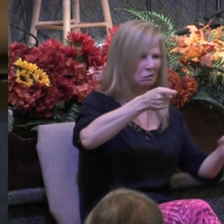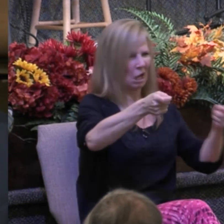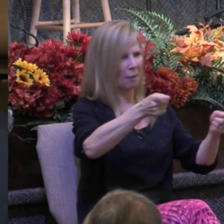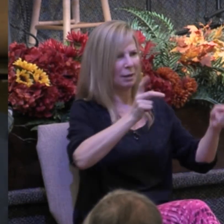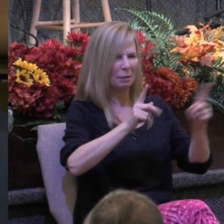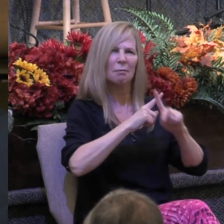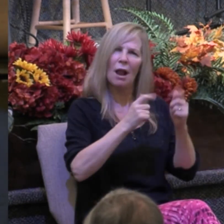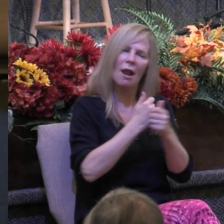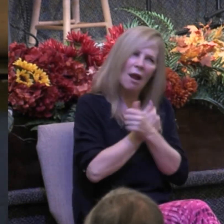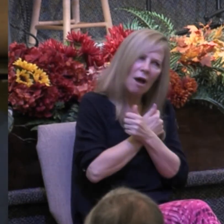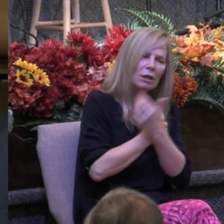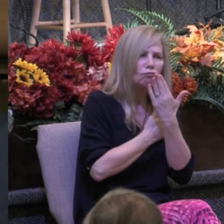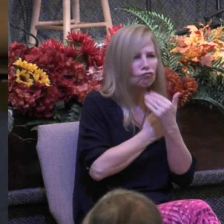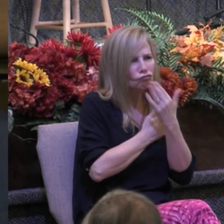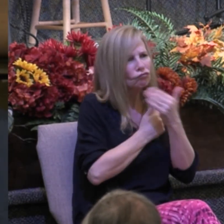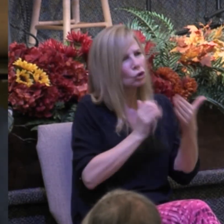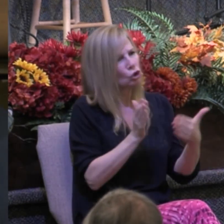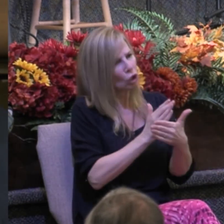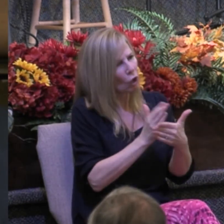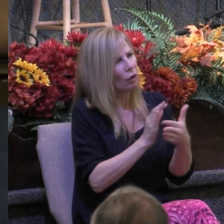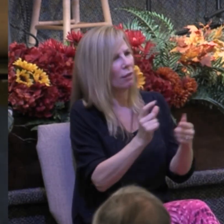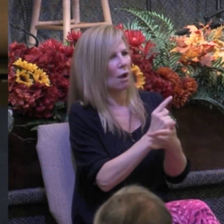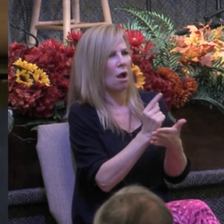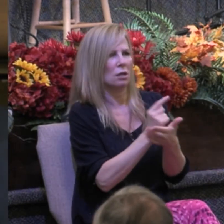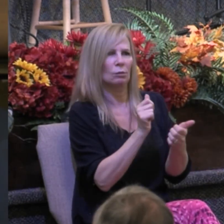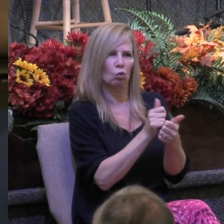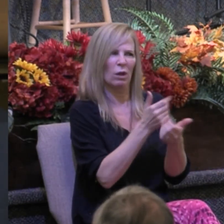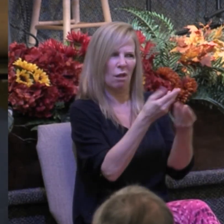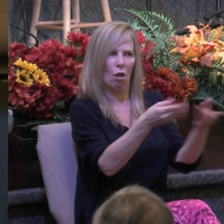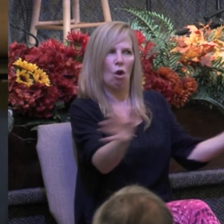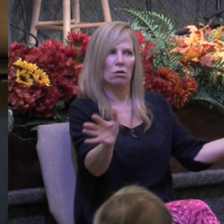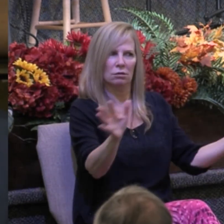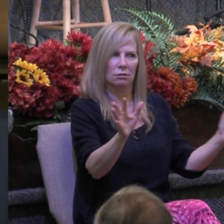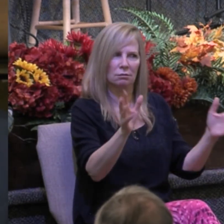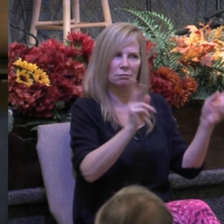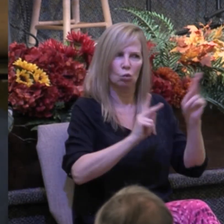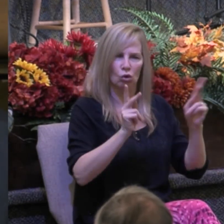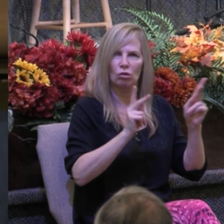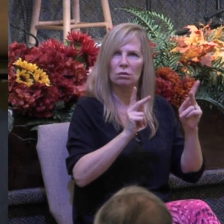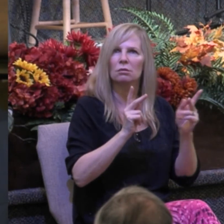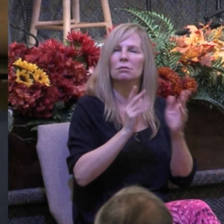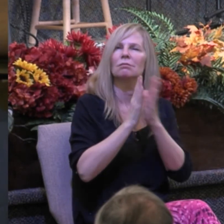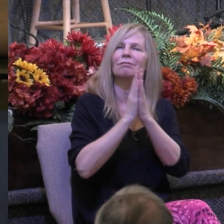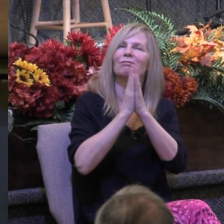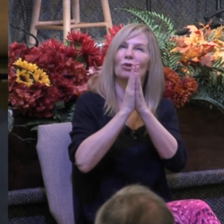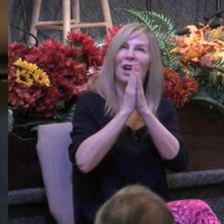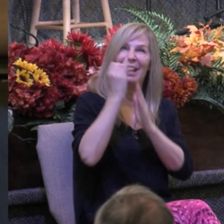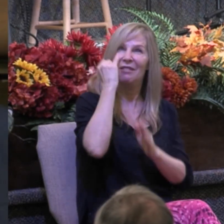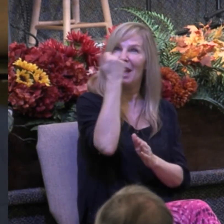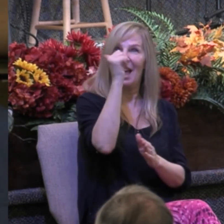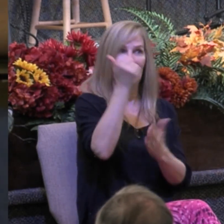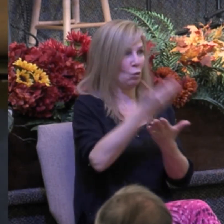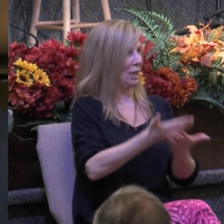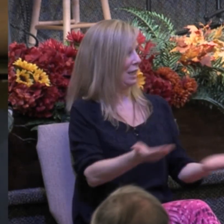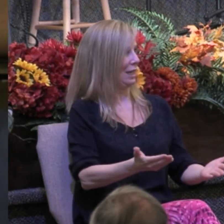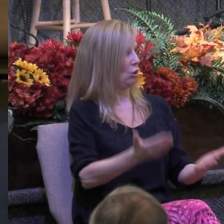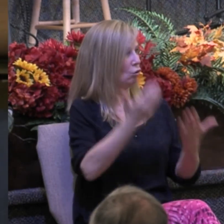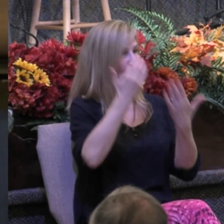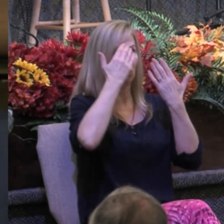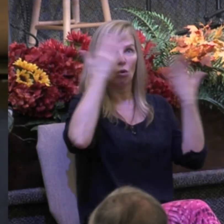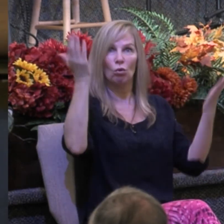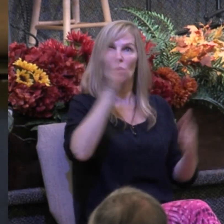but lovingly to share the gospel with a lost world. We pray if there be any here who don't know